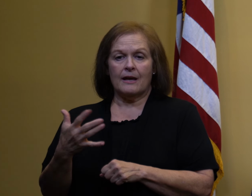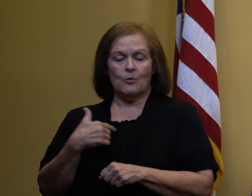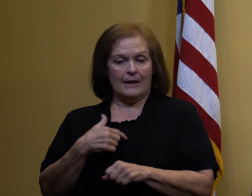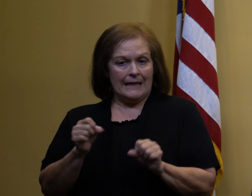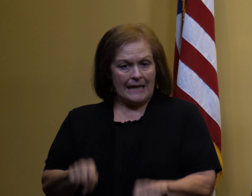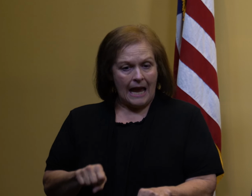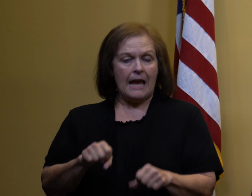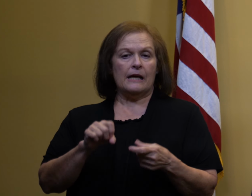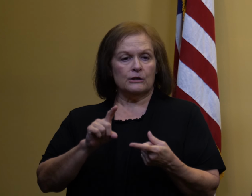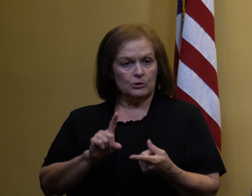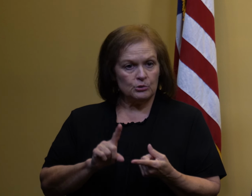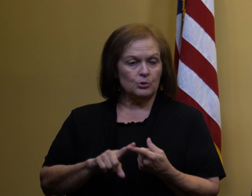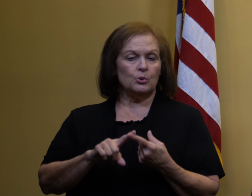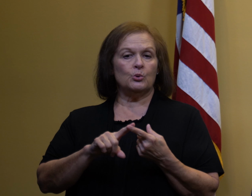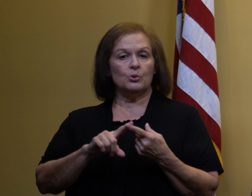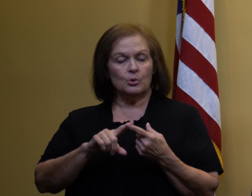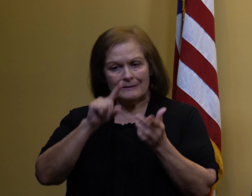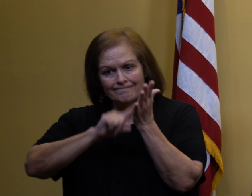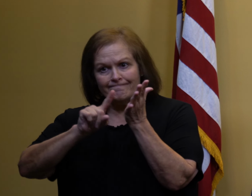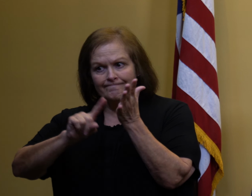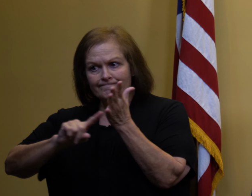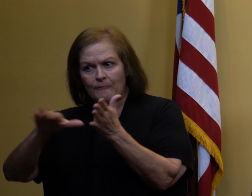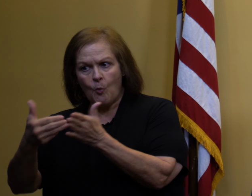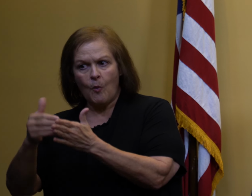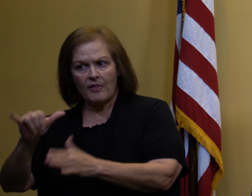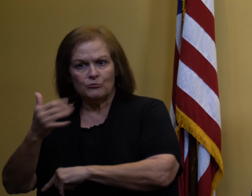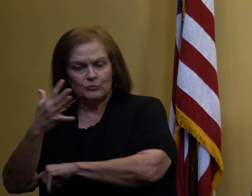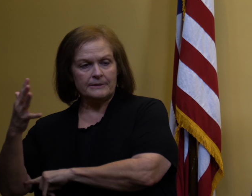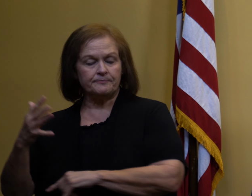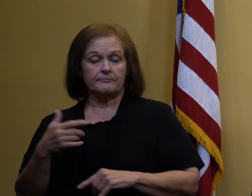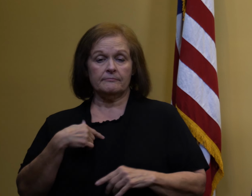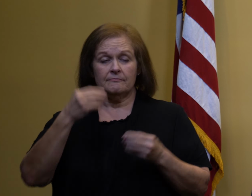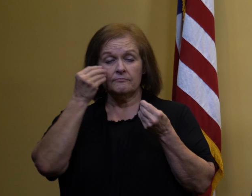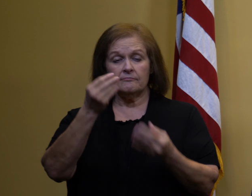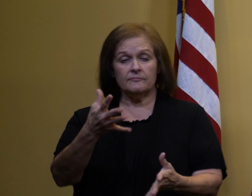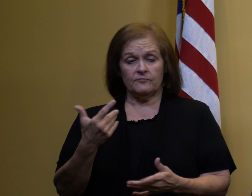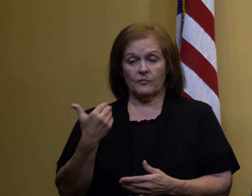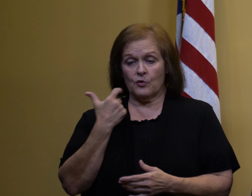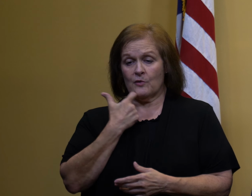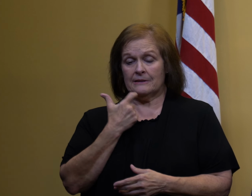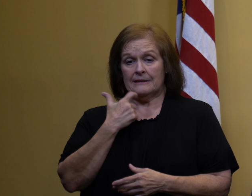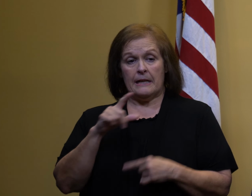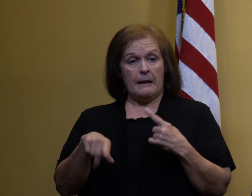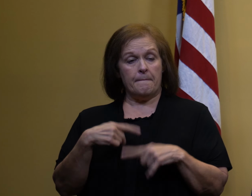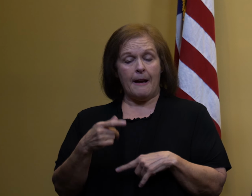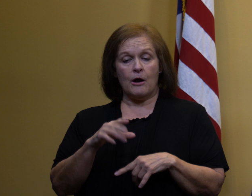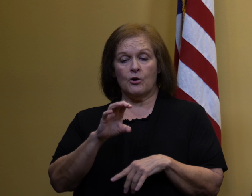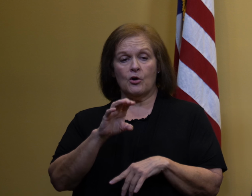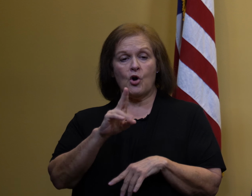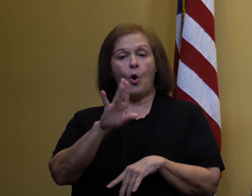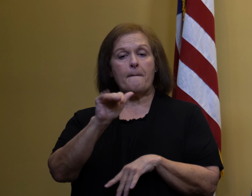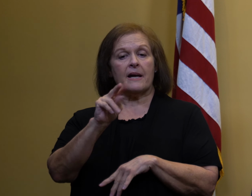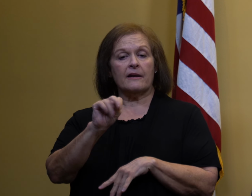again to address our urban canopy. I talked to you not long ago about the urban forestry,